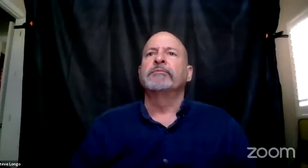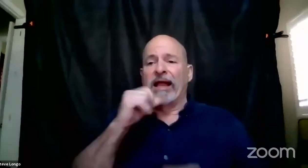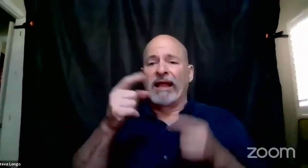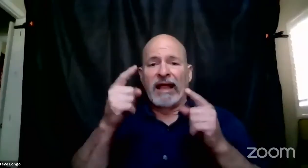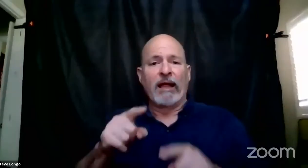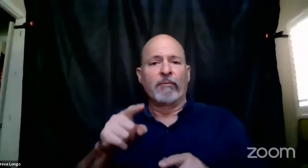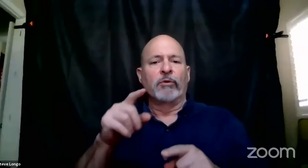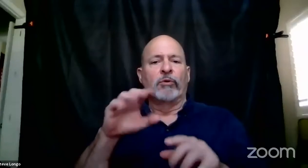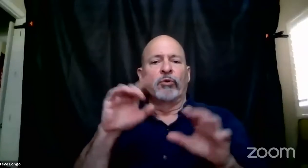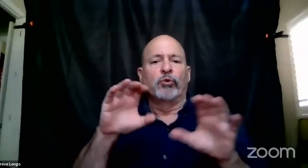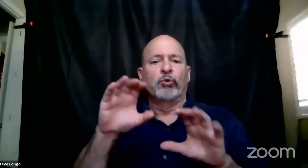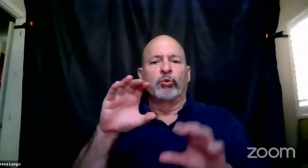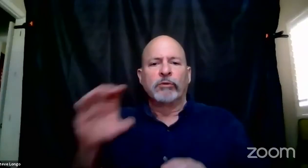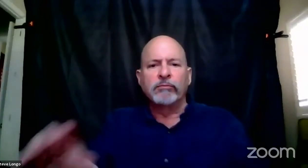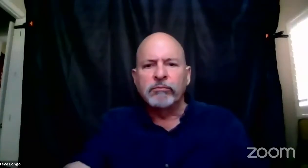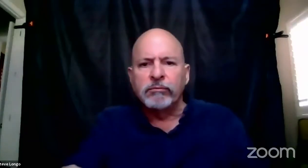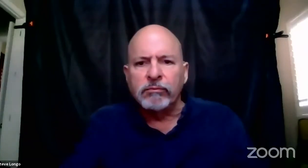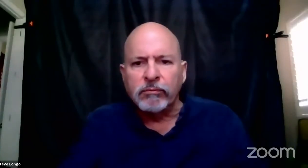talking about Martha's Vineyard.